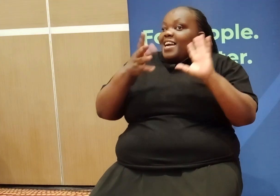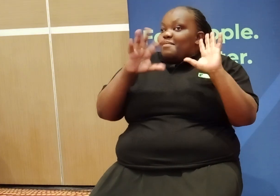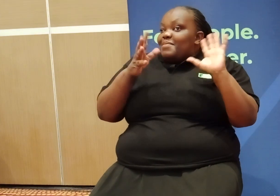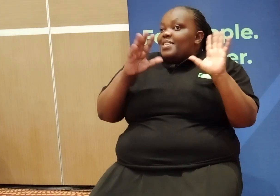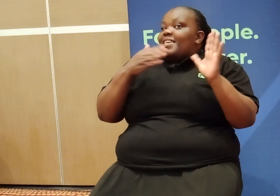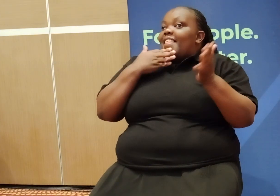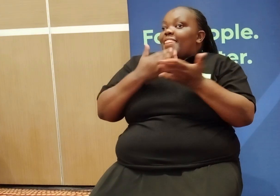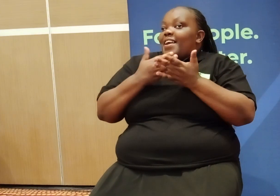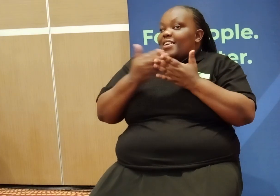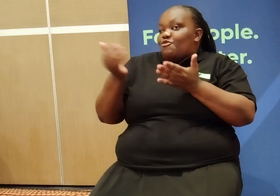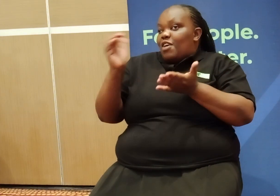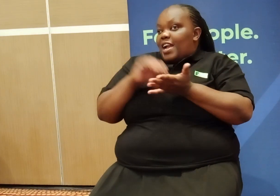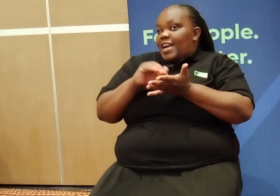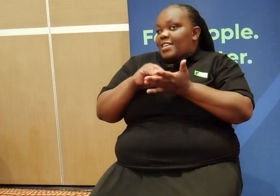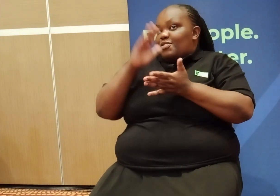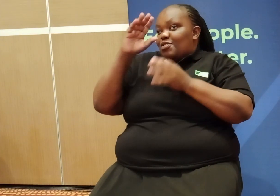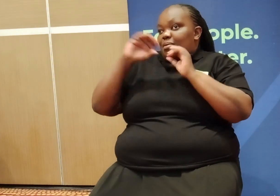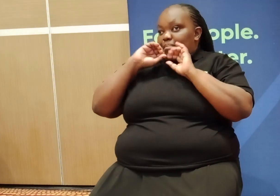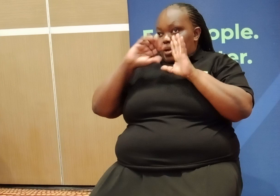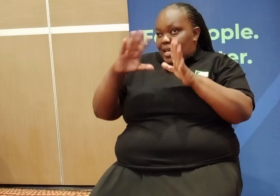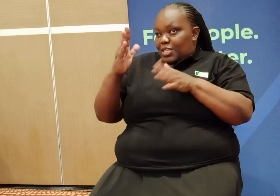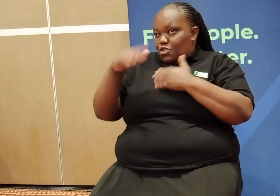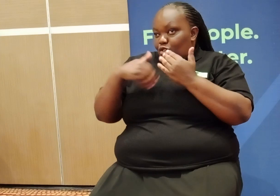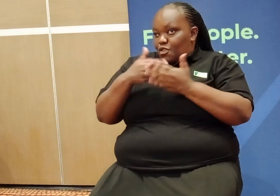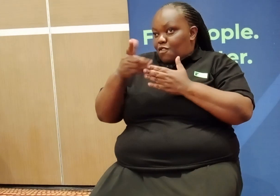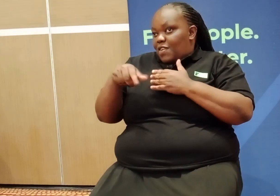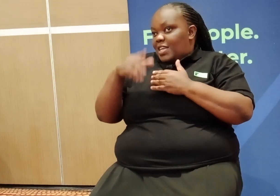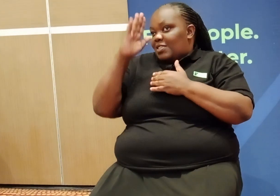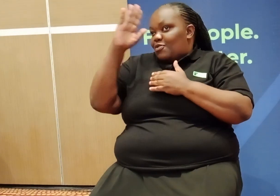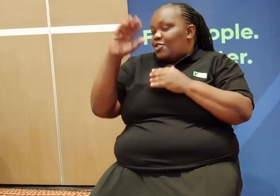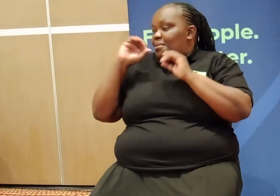thank you once again, and God bless all of us. God bless you.